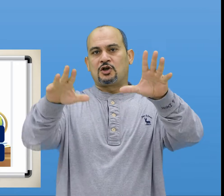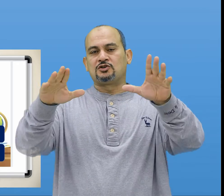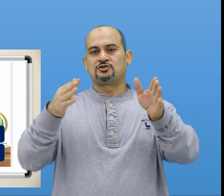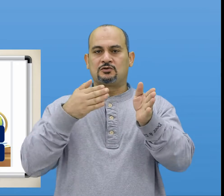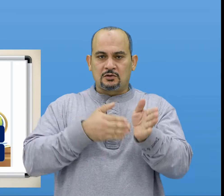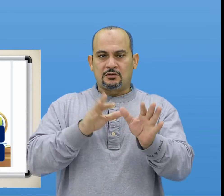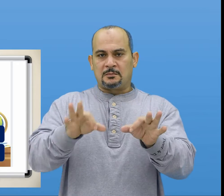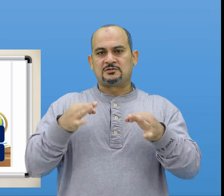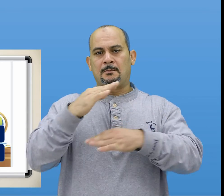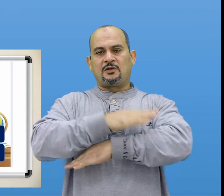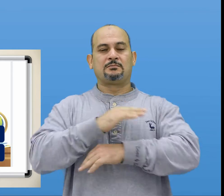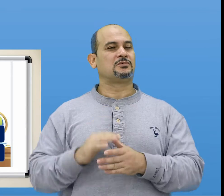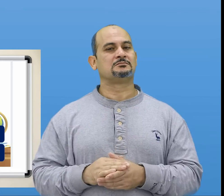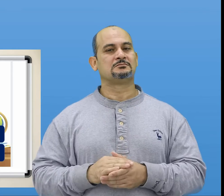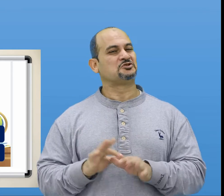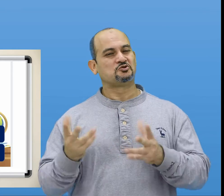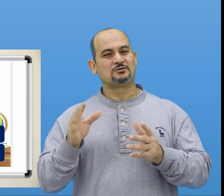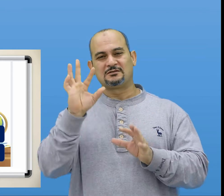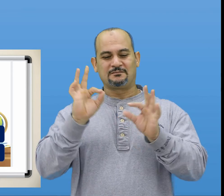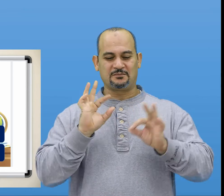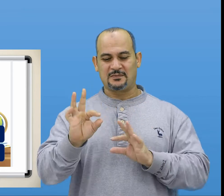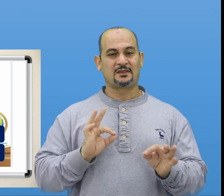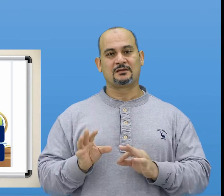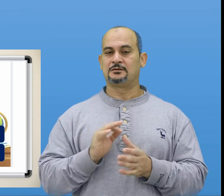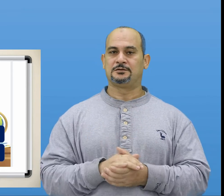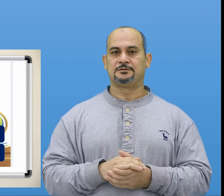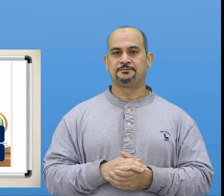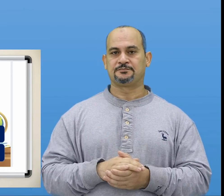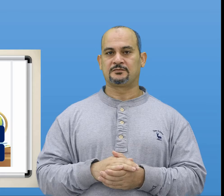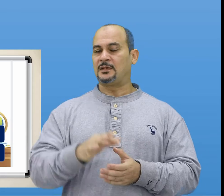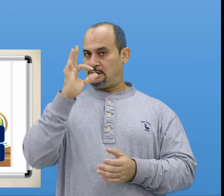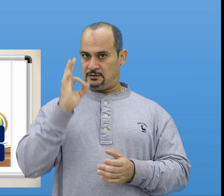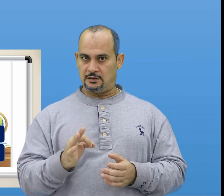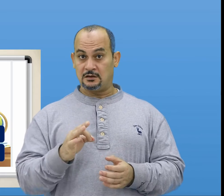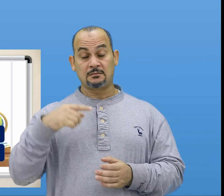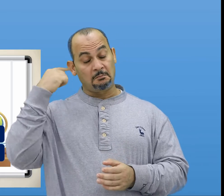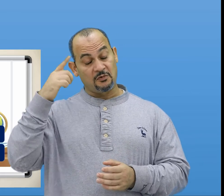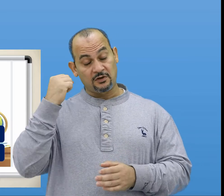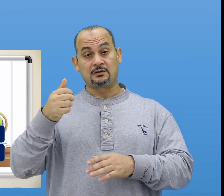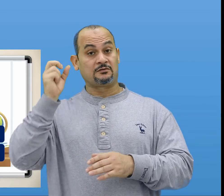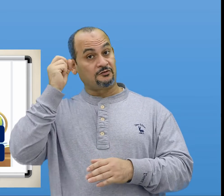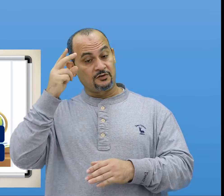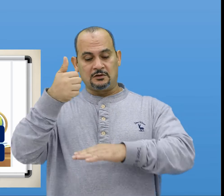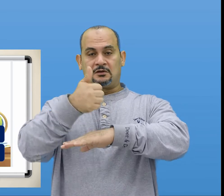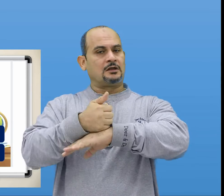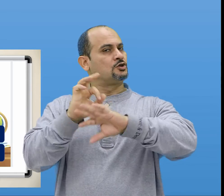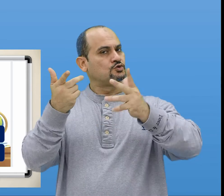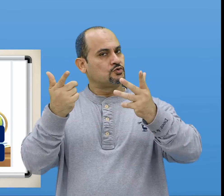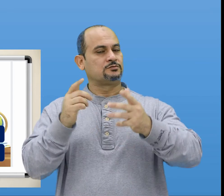formal event. So formal is an adjective. It means done according to rules of convention. For example, he kept the tone of the